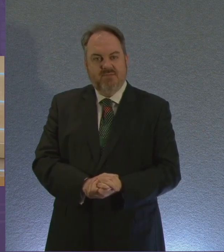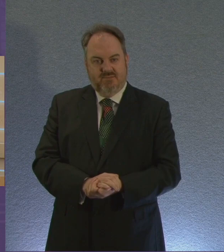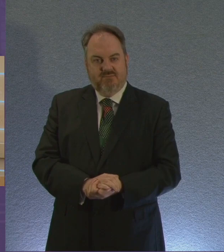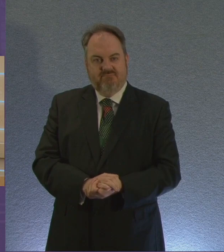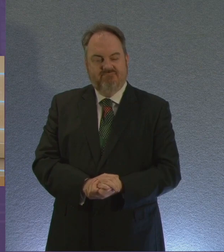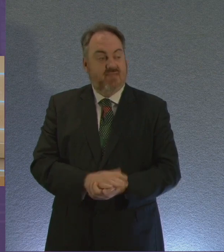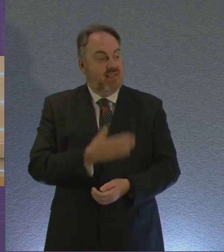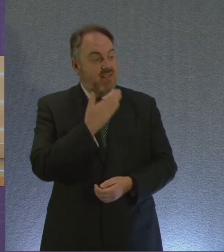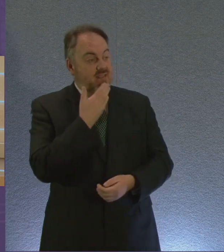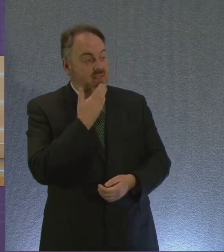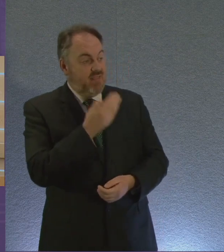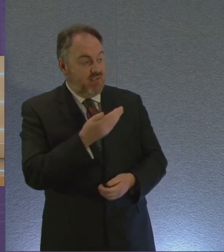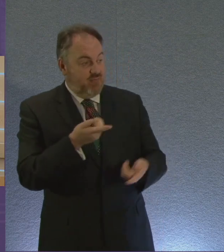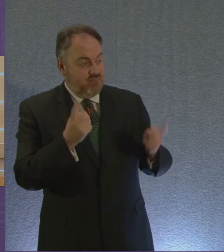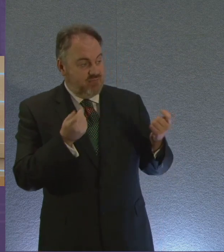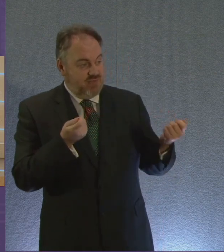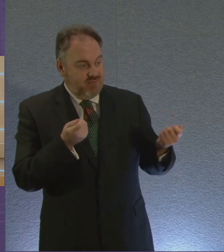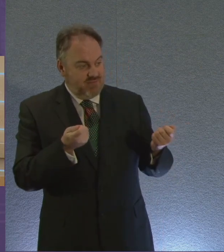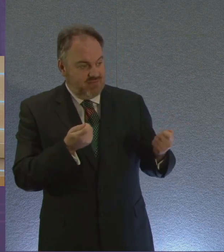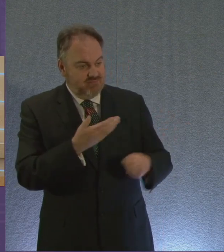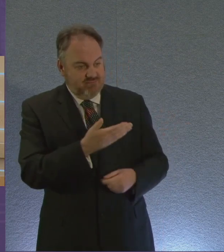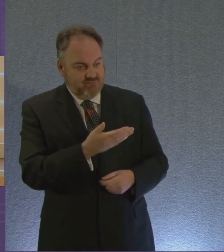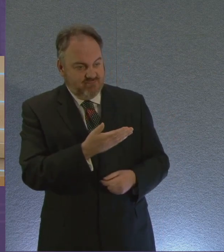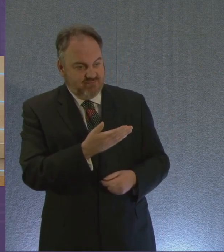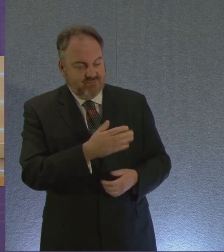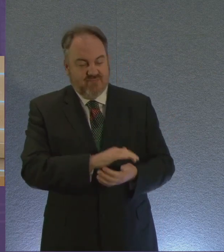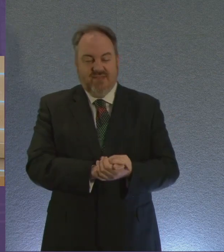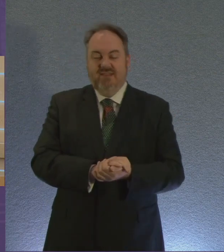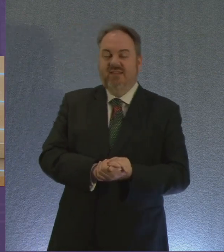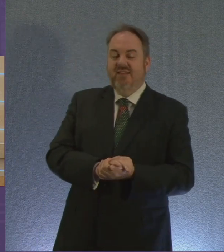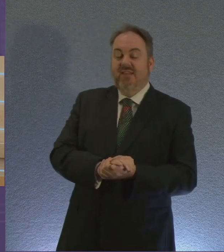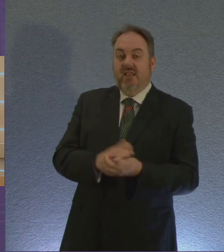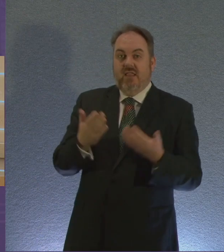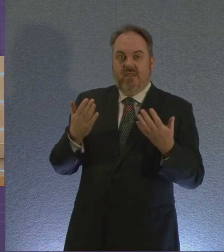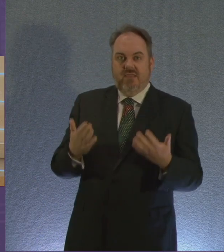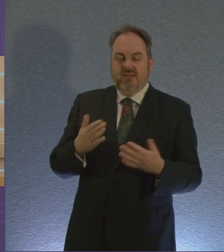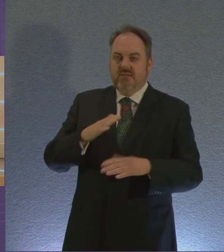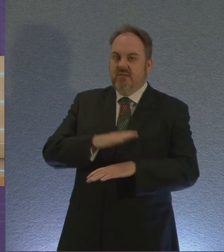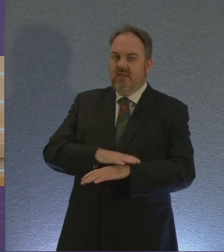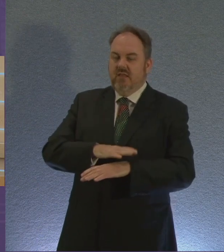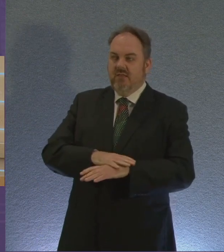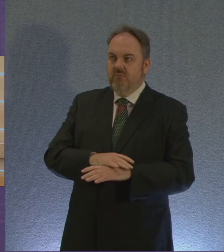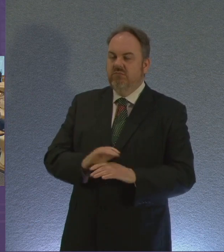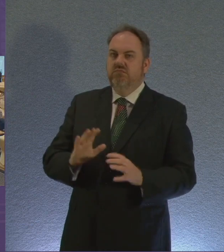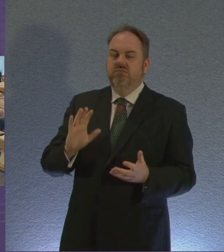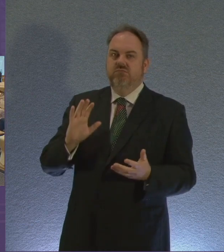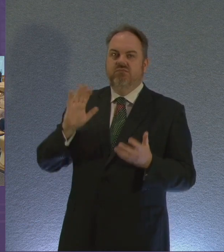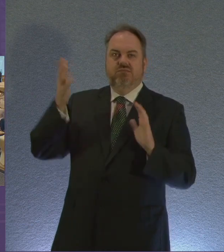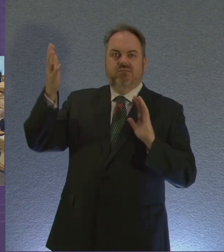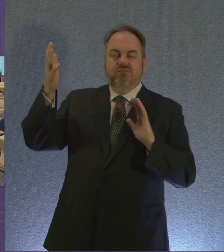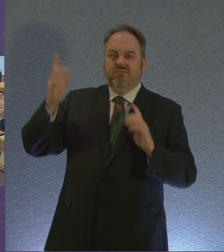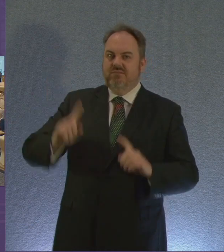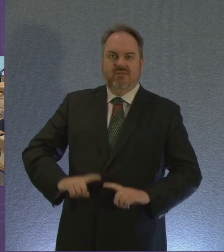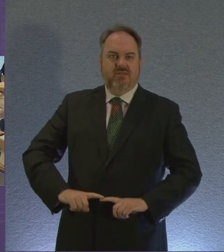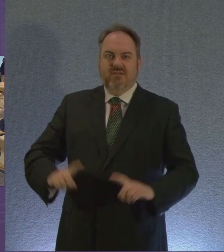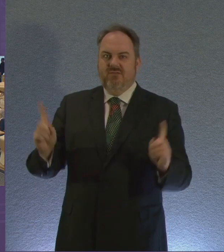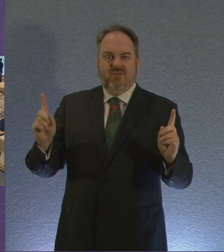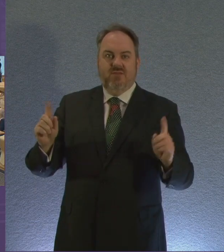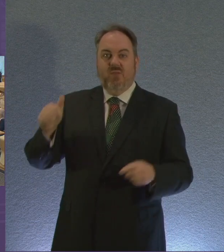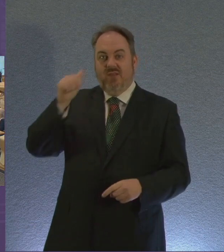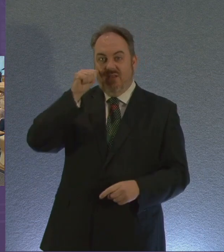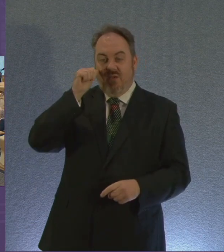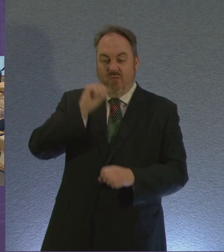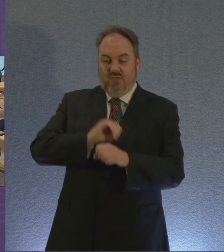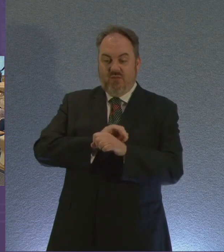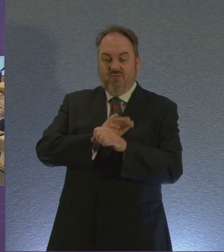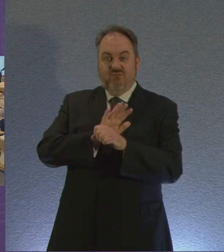Thank you, Presiding Officer. These are indeed unprecedented times, and every one of us is affected by the COVID-19 pandemic gripping